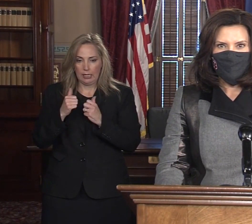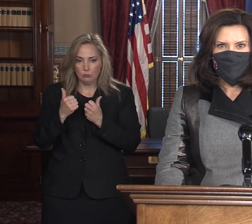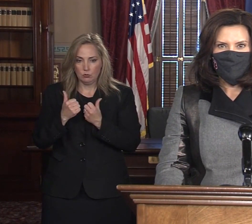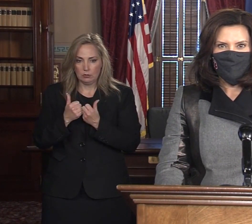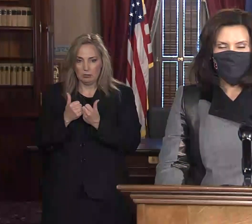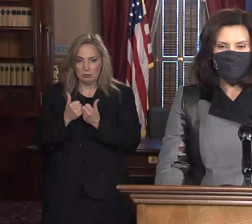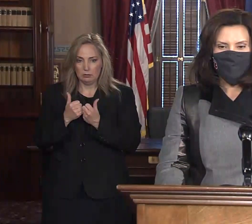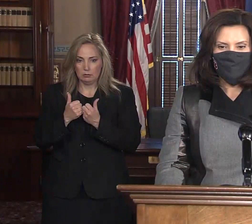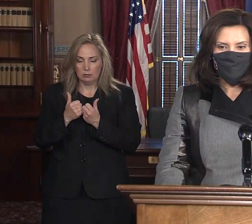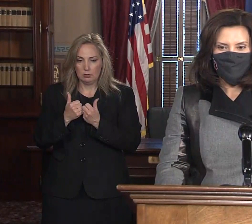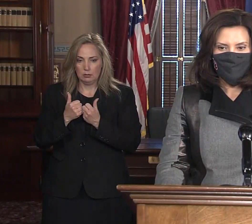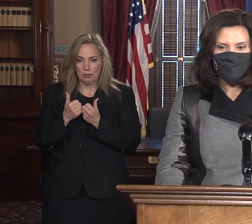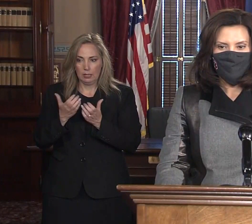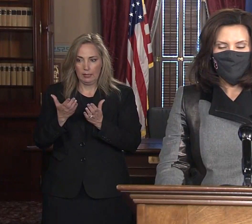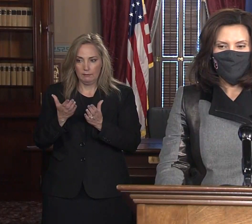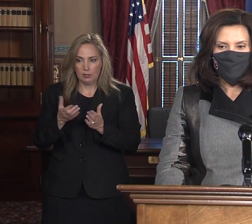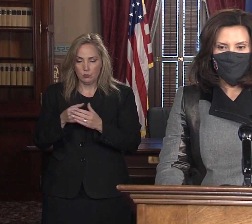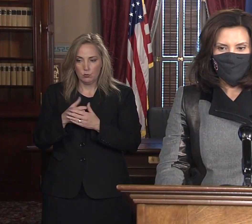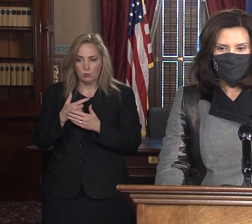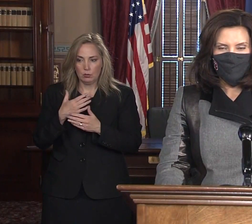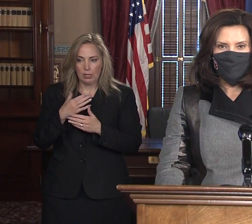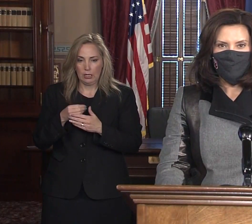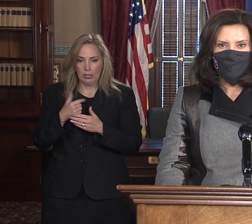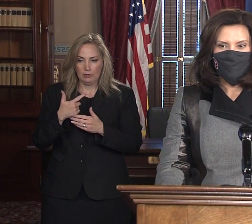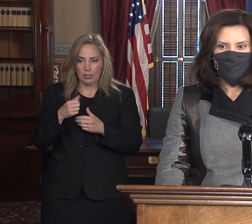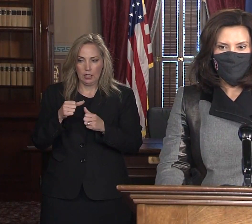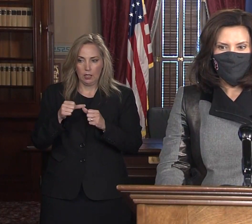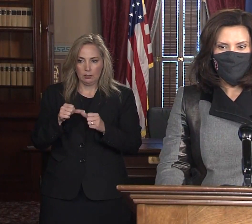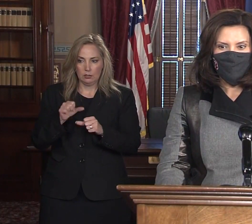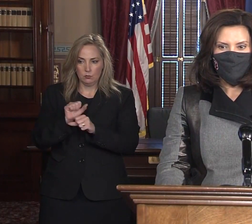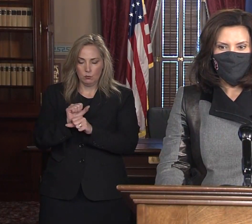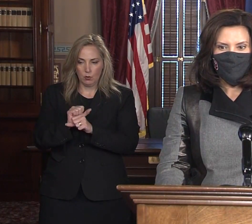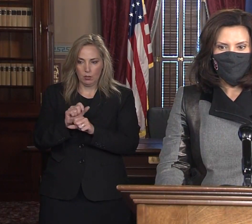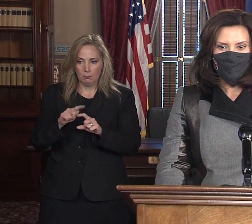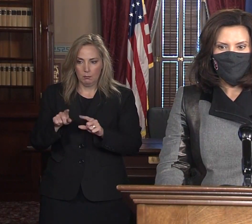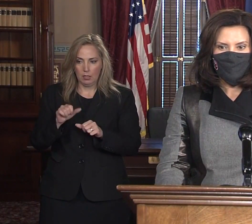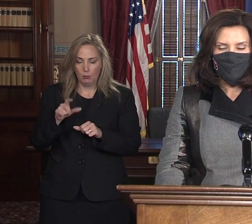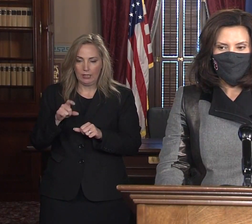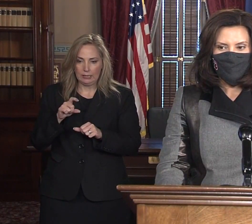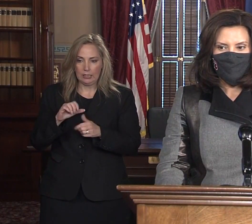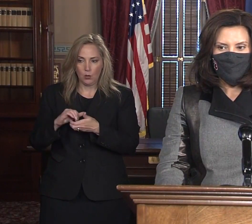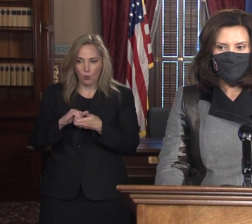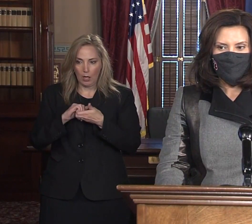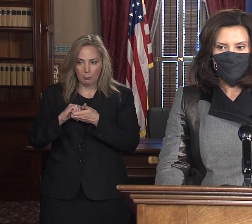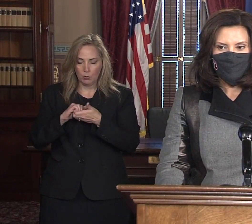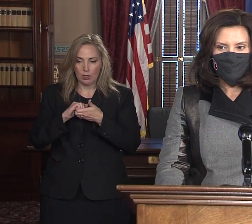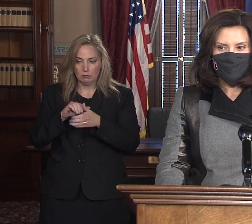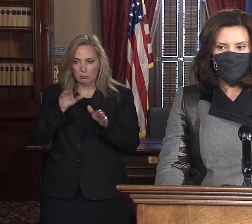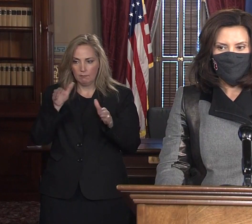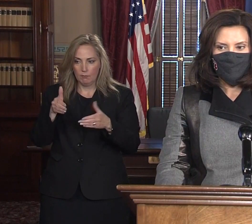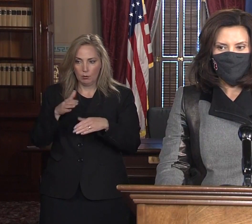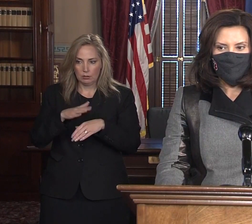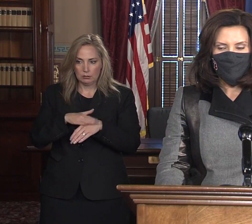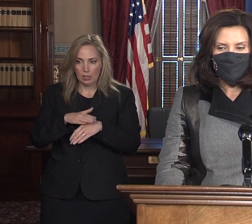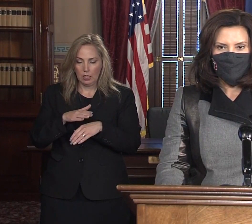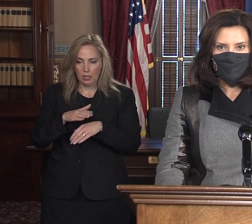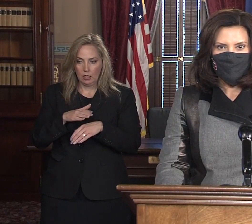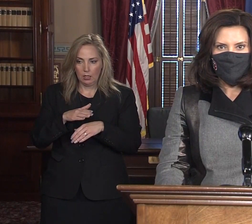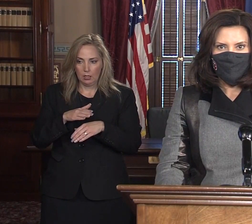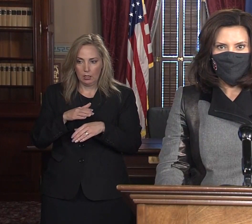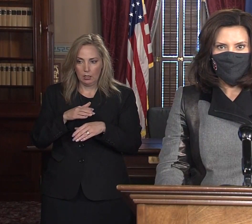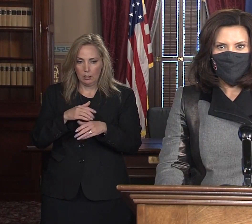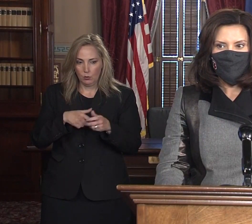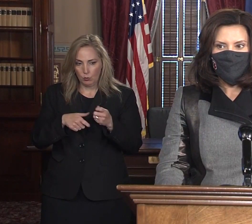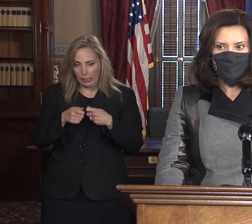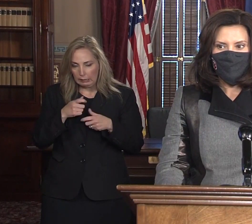issued continuing orders are working, but we now need the spirit of cooperation, focusing on reining in surging